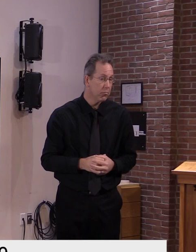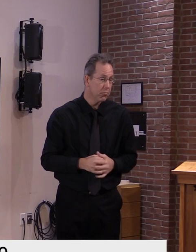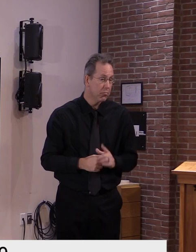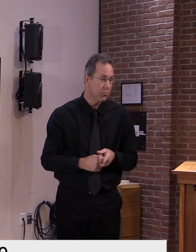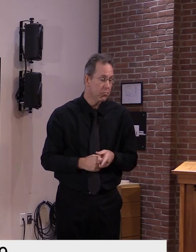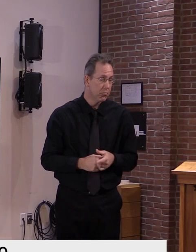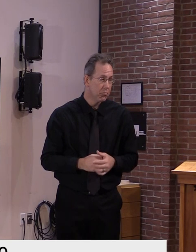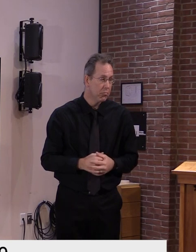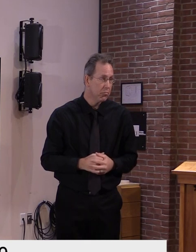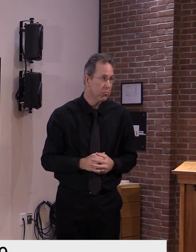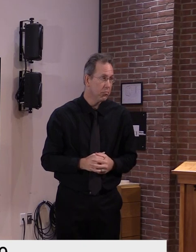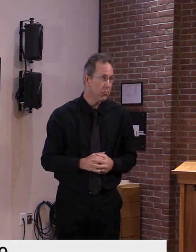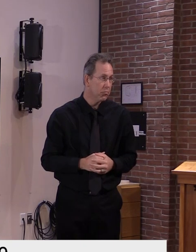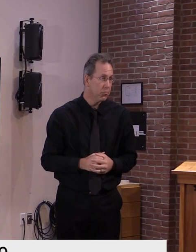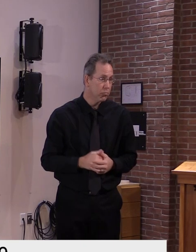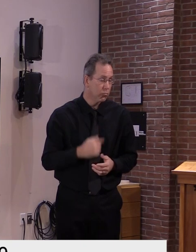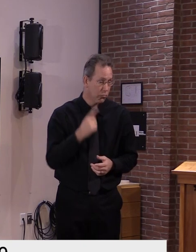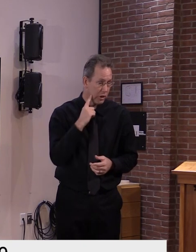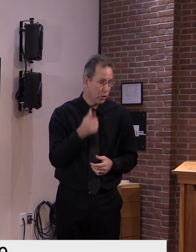Can you hear me? Can.